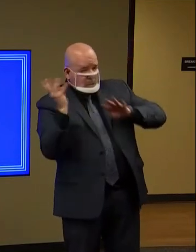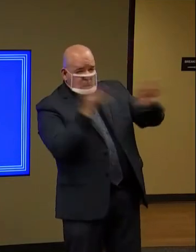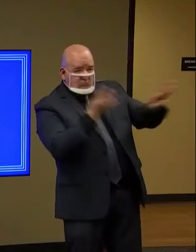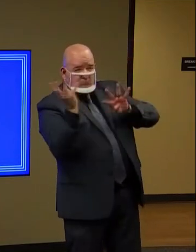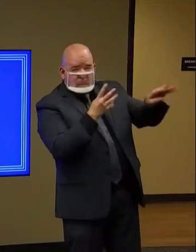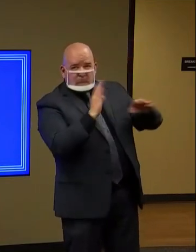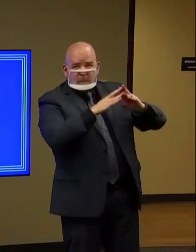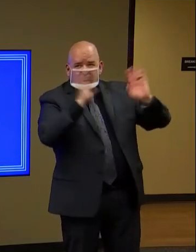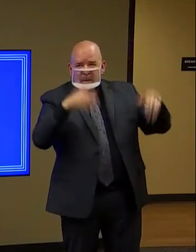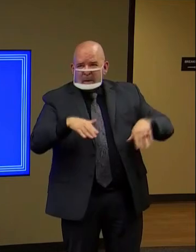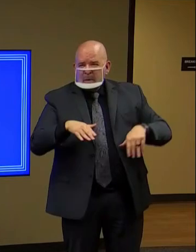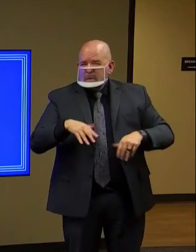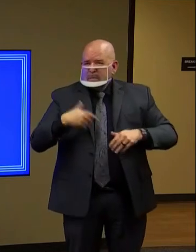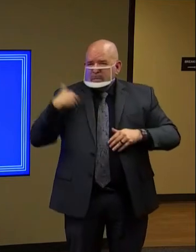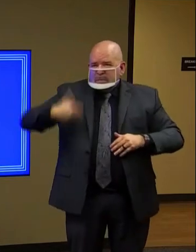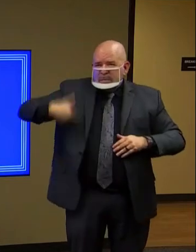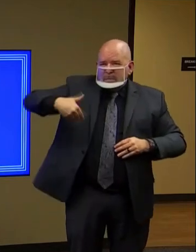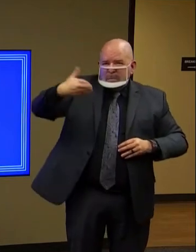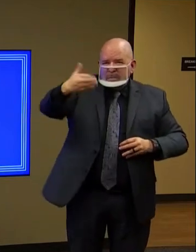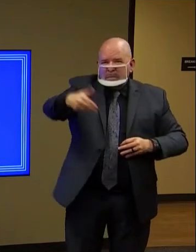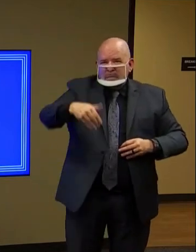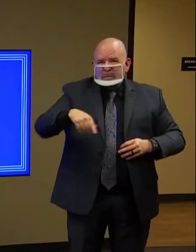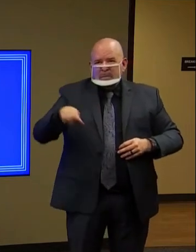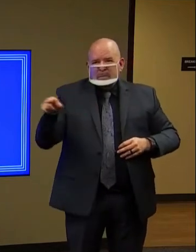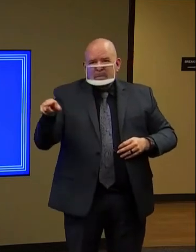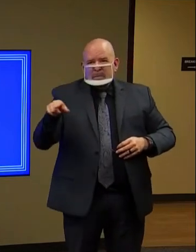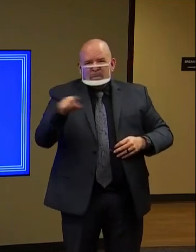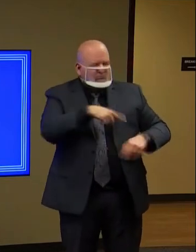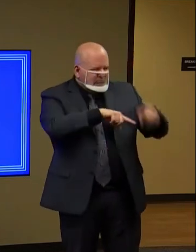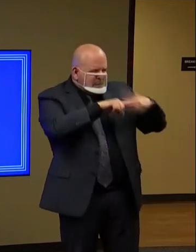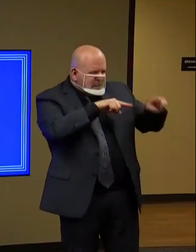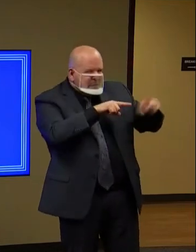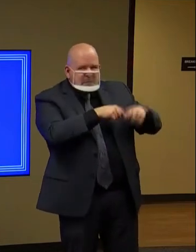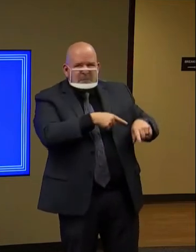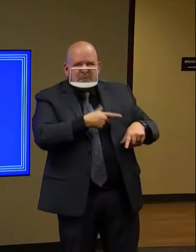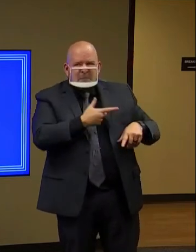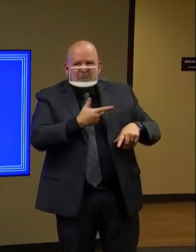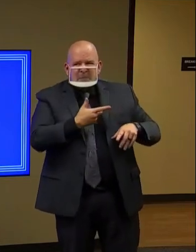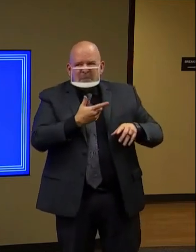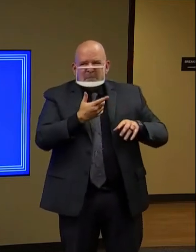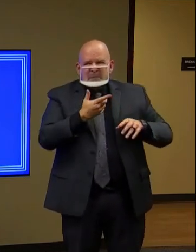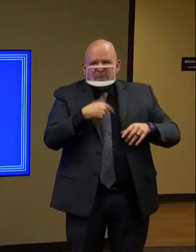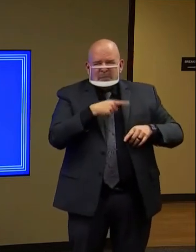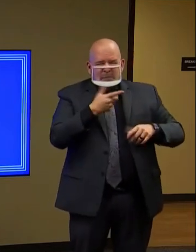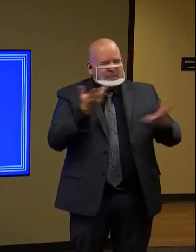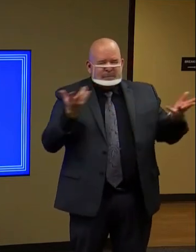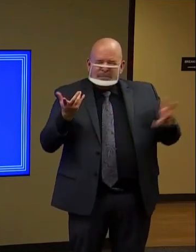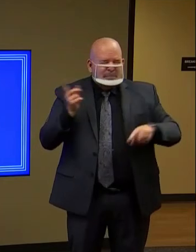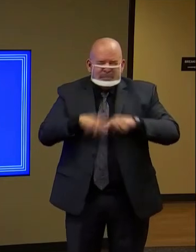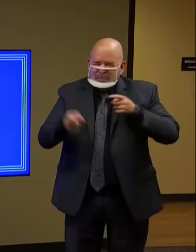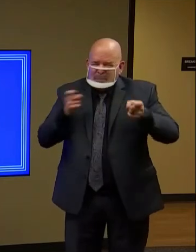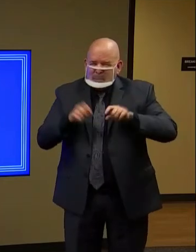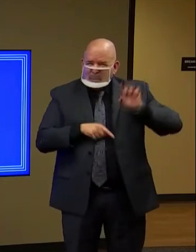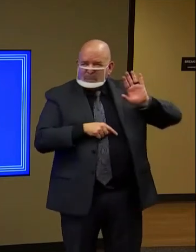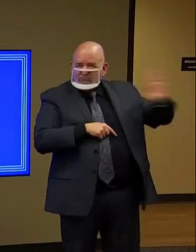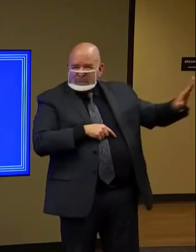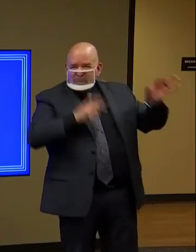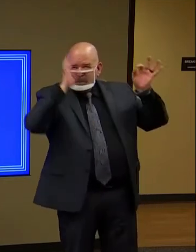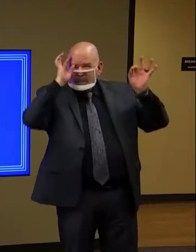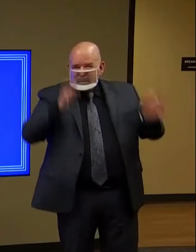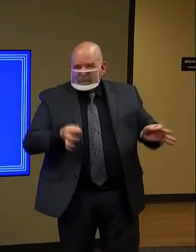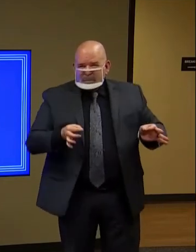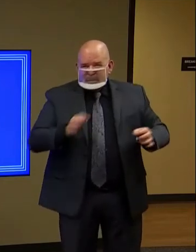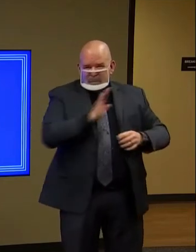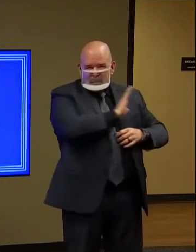doing, and shame on him. We can't control our neighbor. we've got to look inside and say,